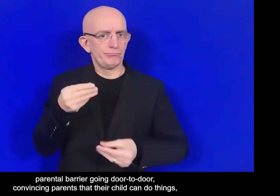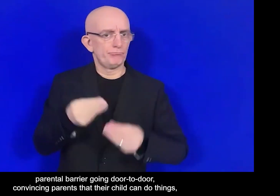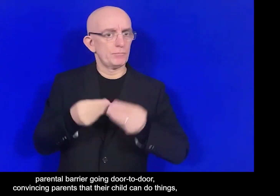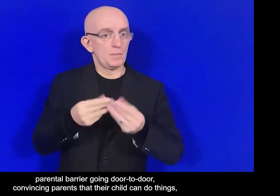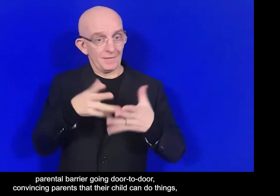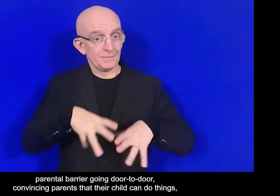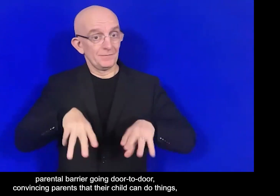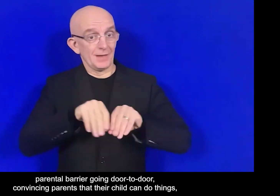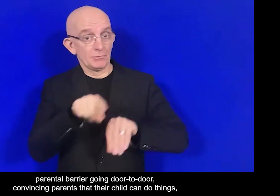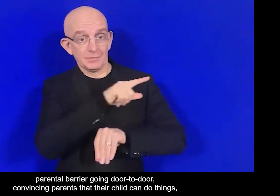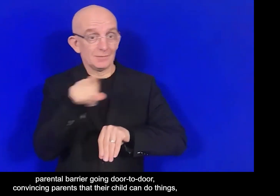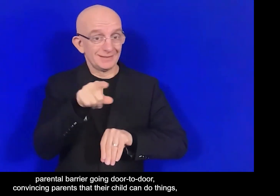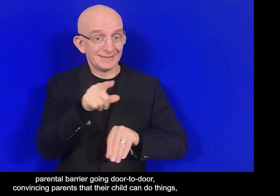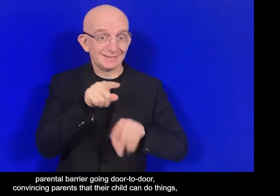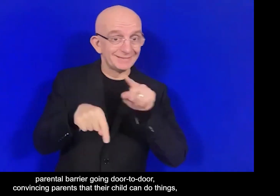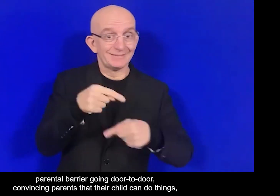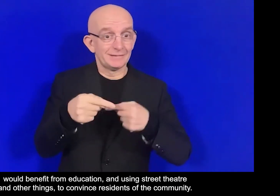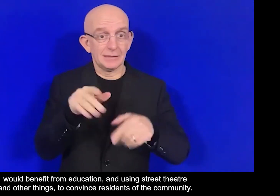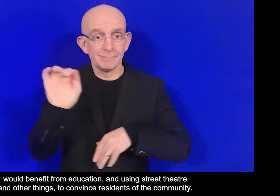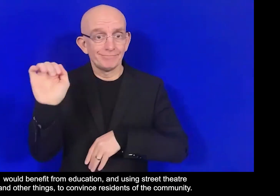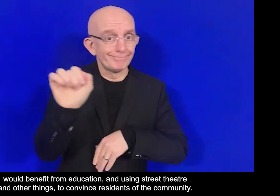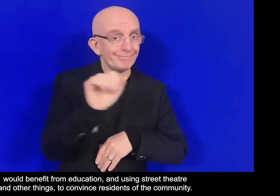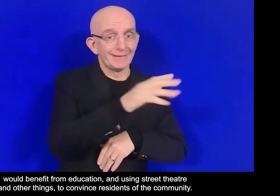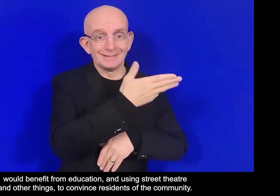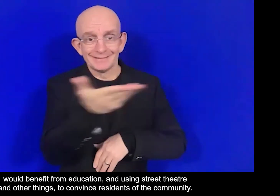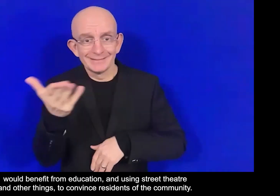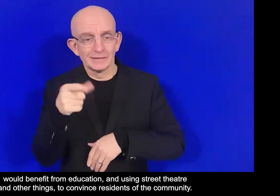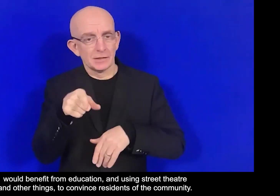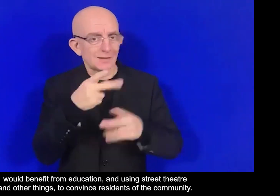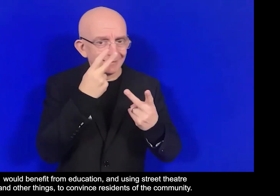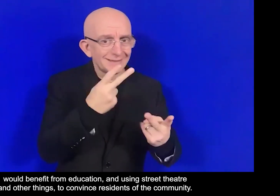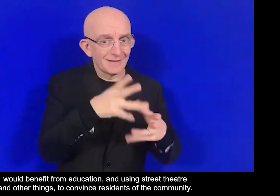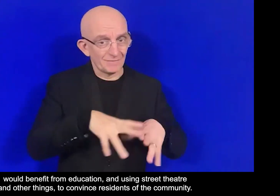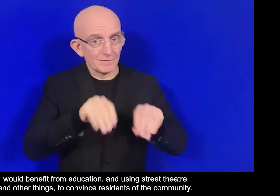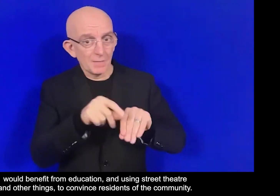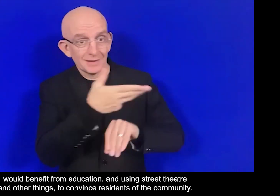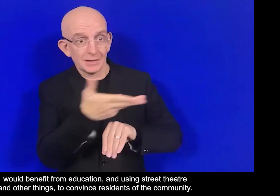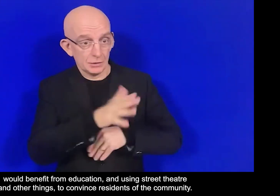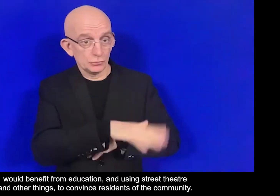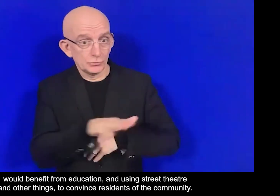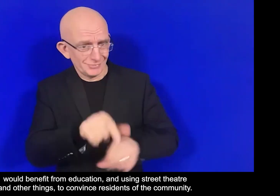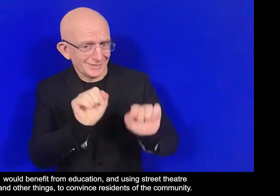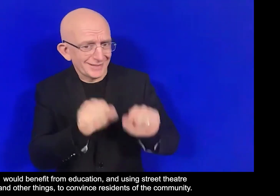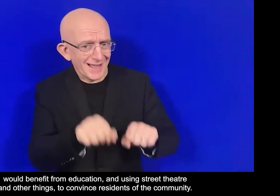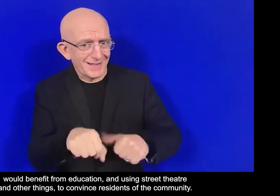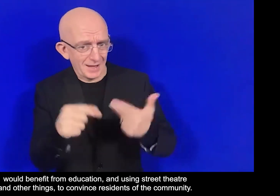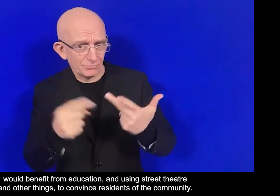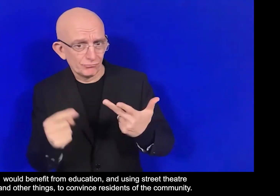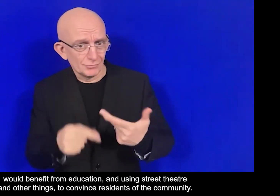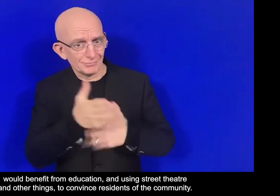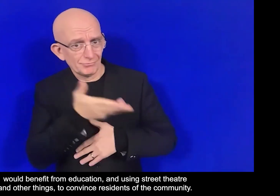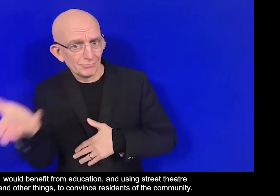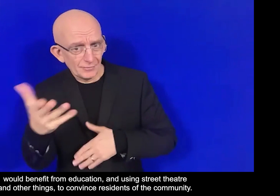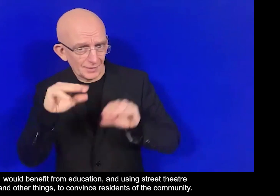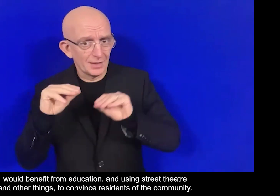convincing parents that their child can do things, would benefit from education, and using street theatre and other things